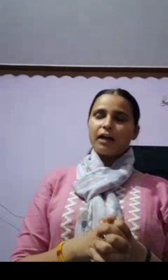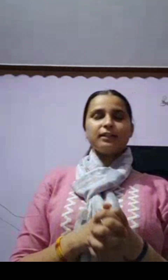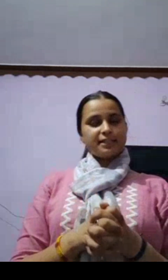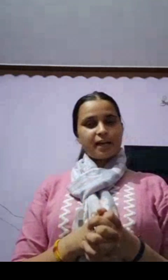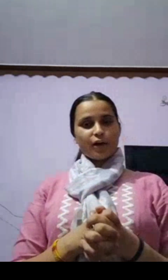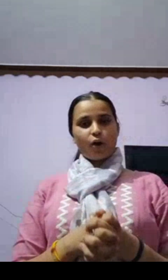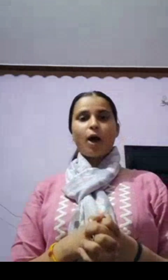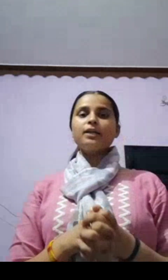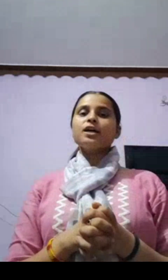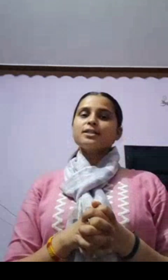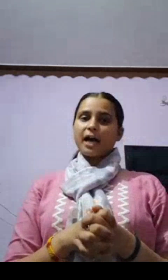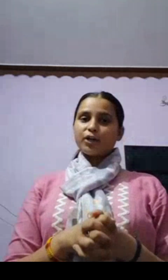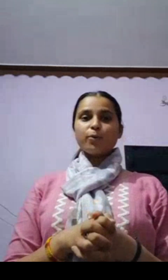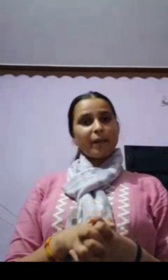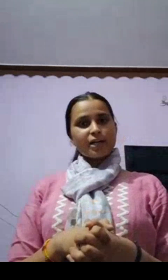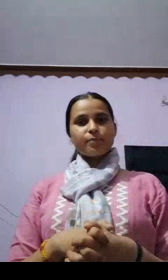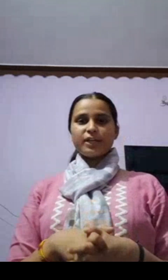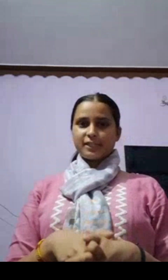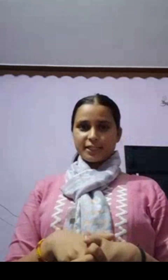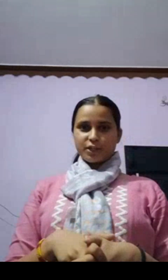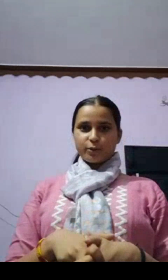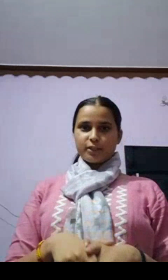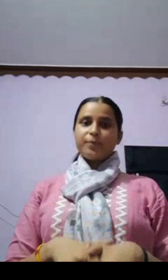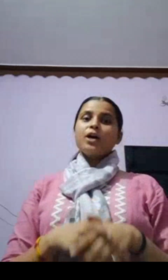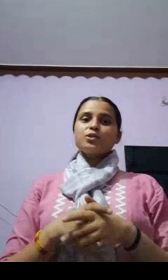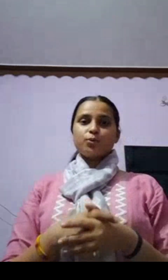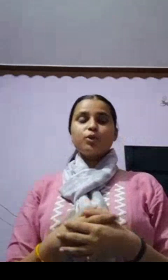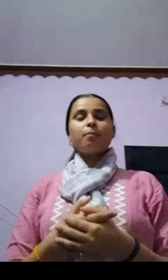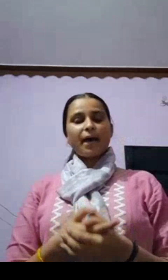these are called sarcoplasmic reticulum. So the